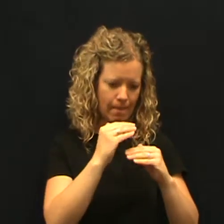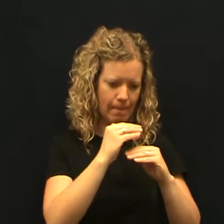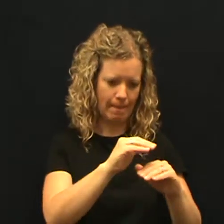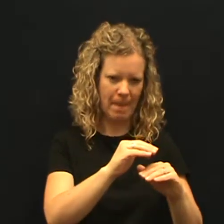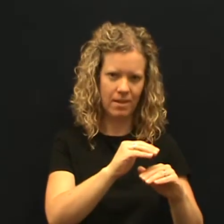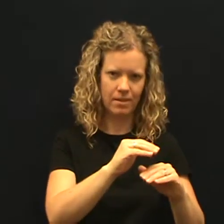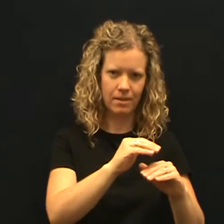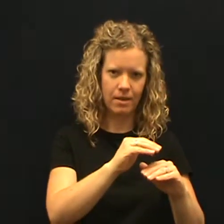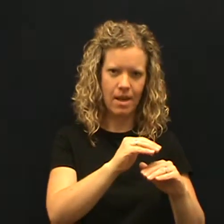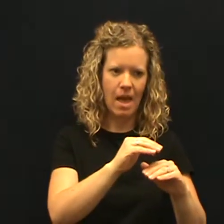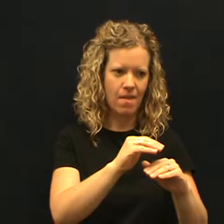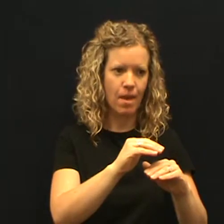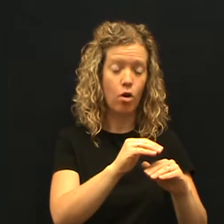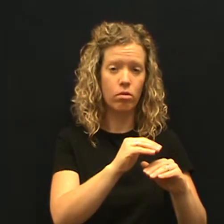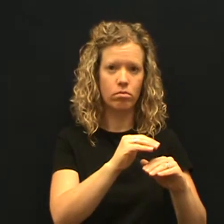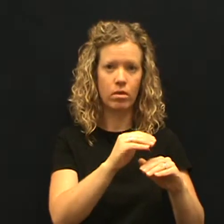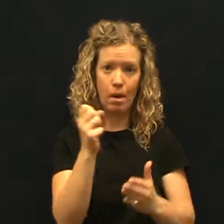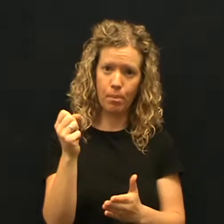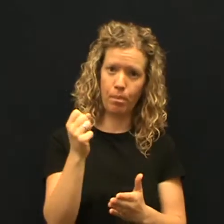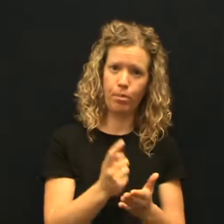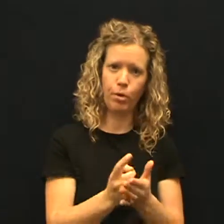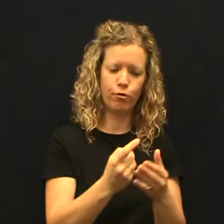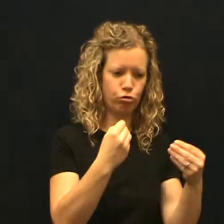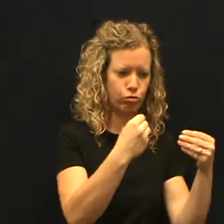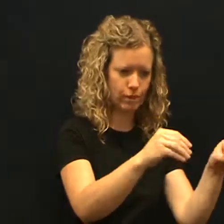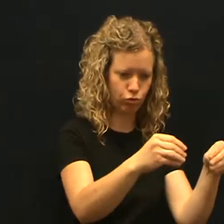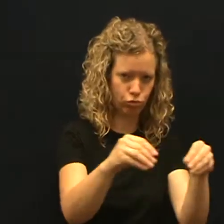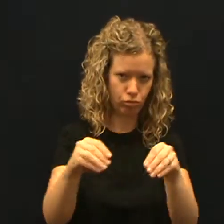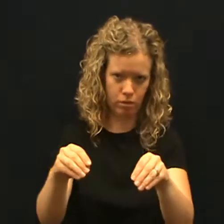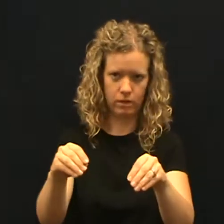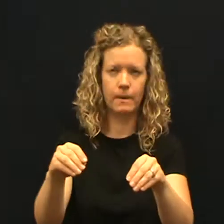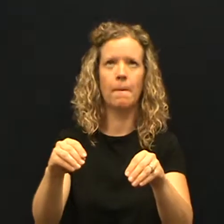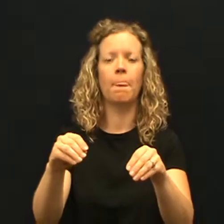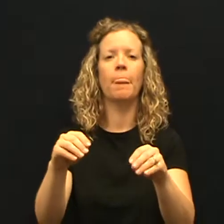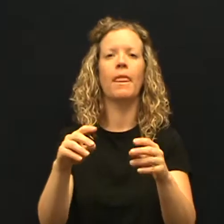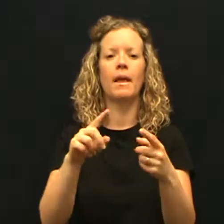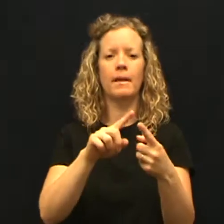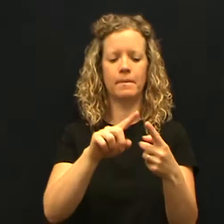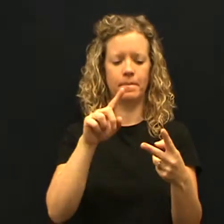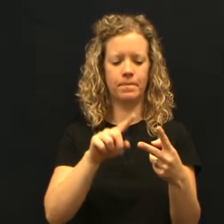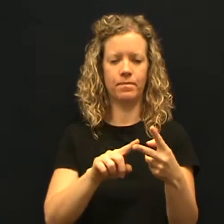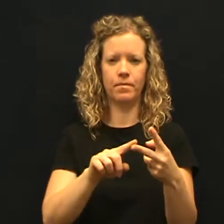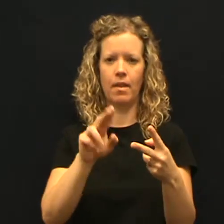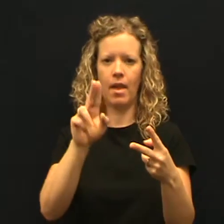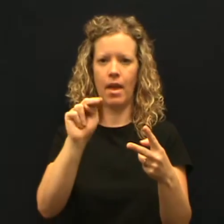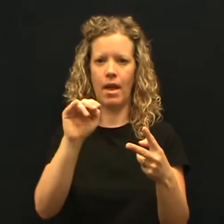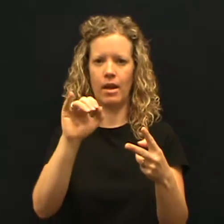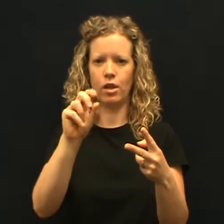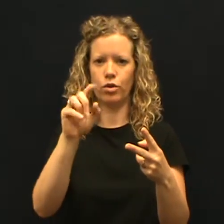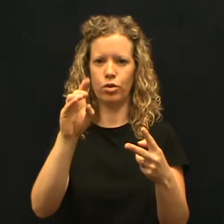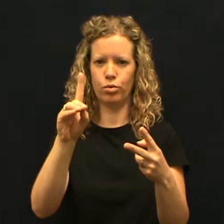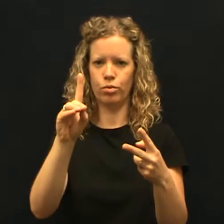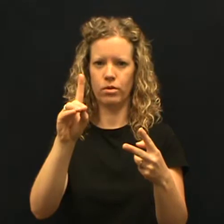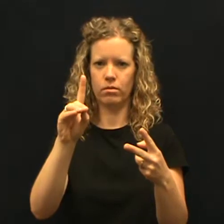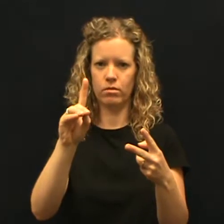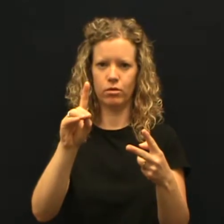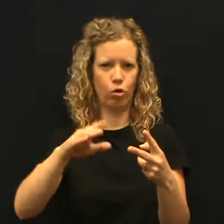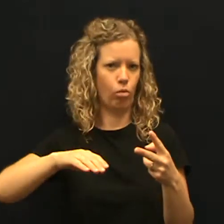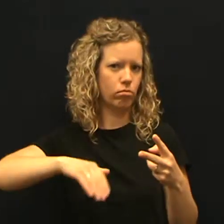issue. We have also then unissued shares of stock. So under authorized shares, we've